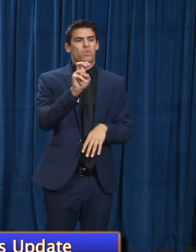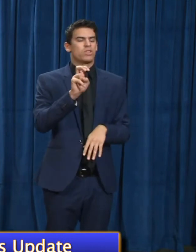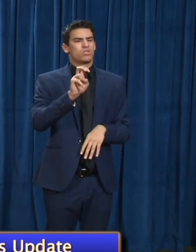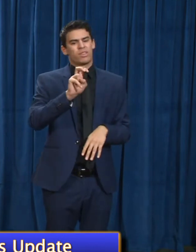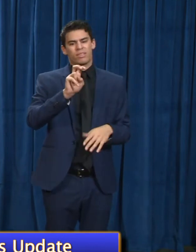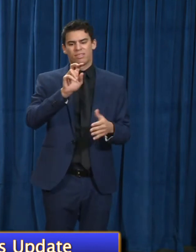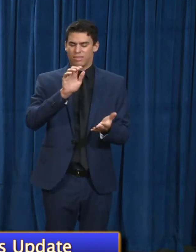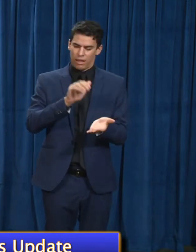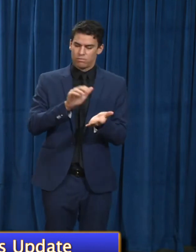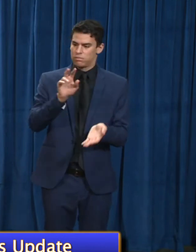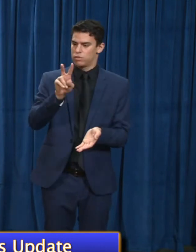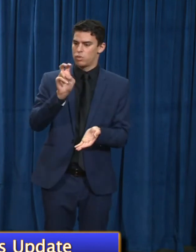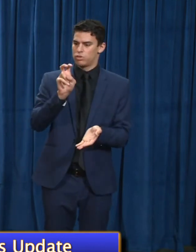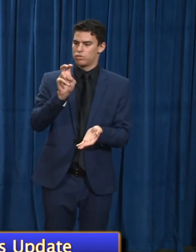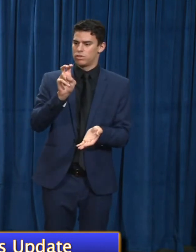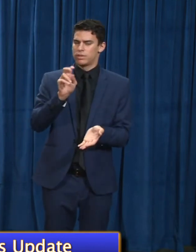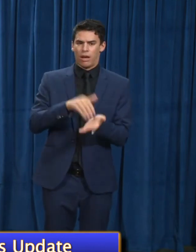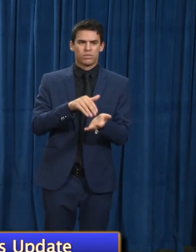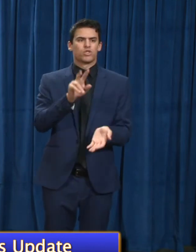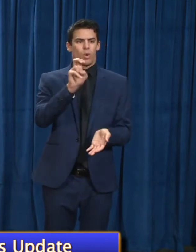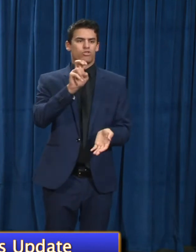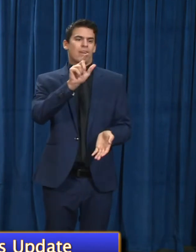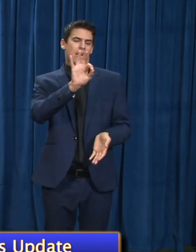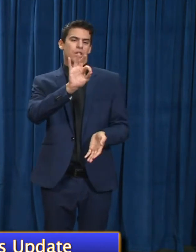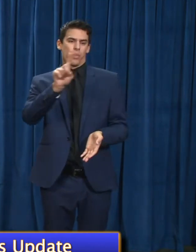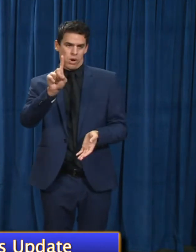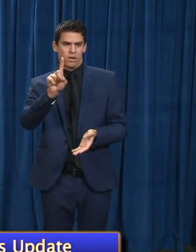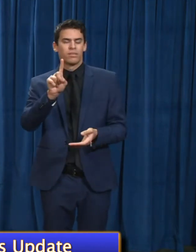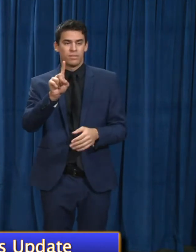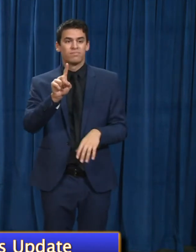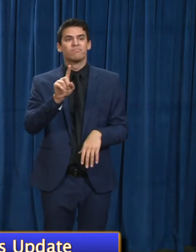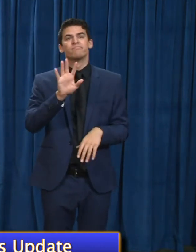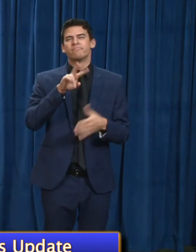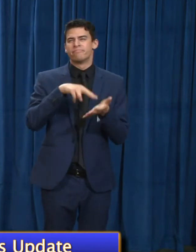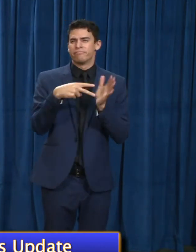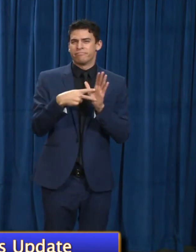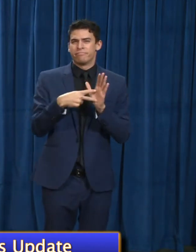2,291, 8 additional deaths were reported